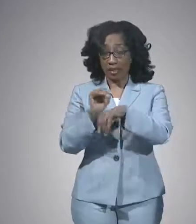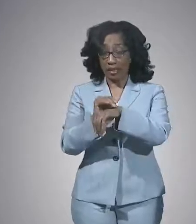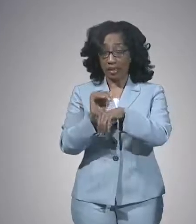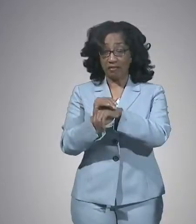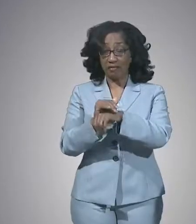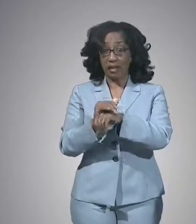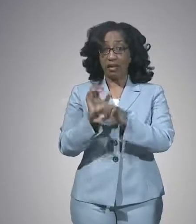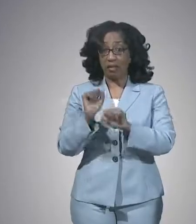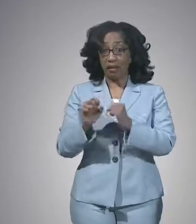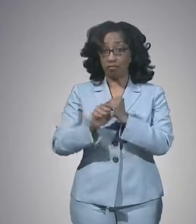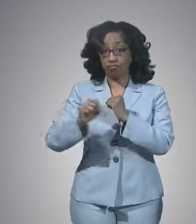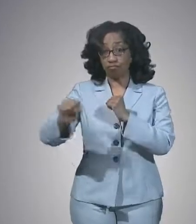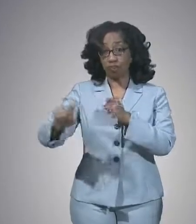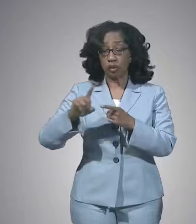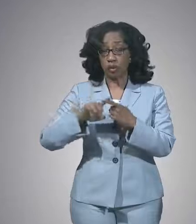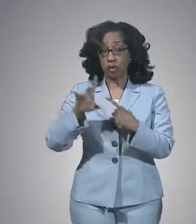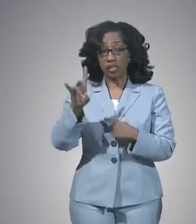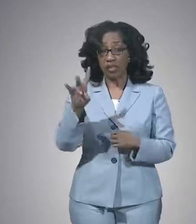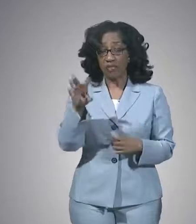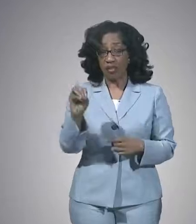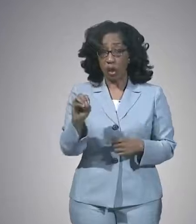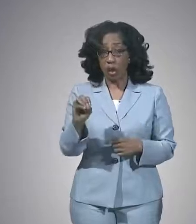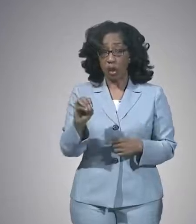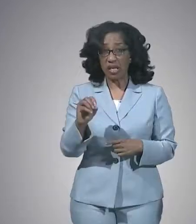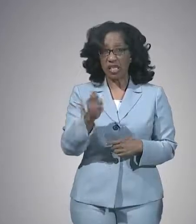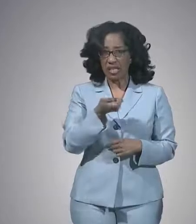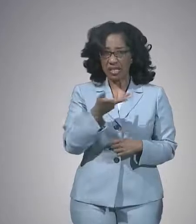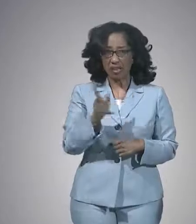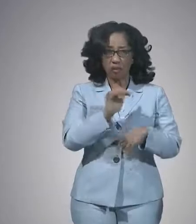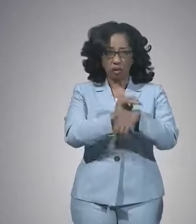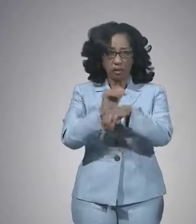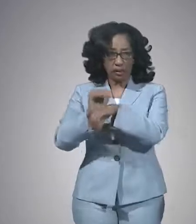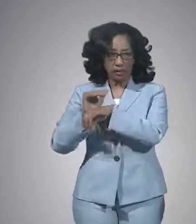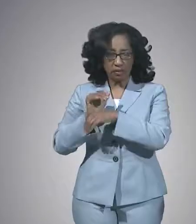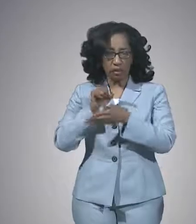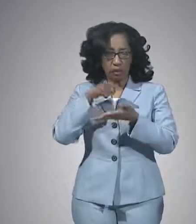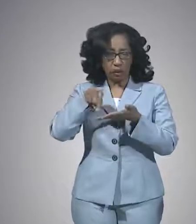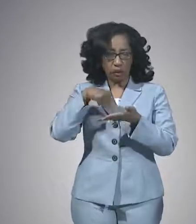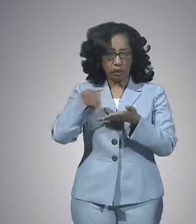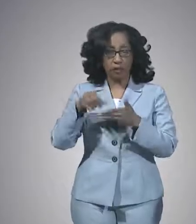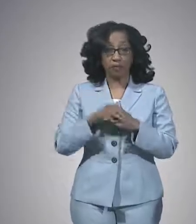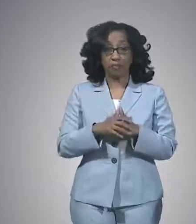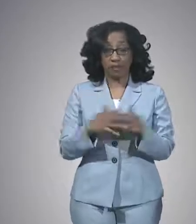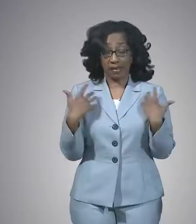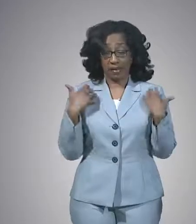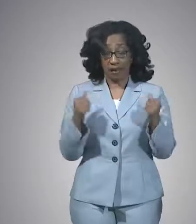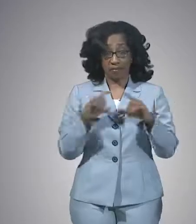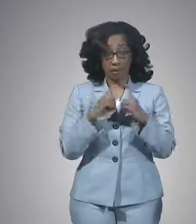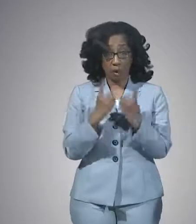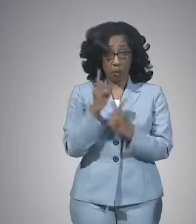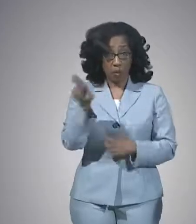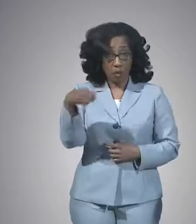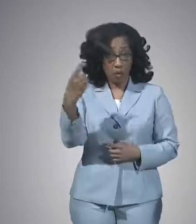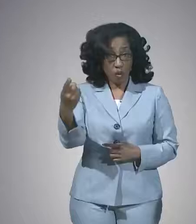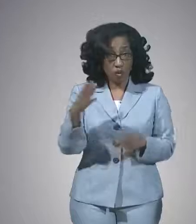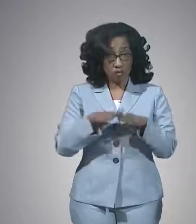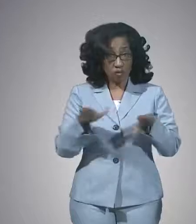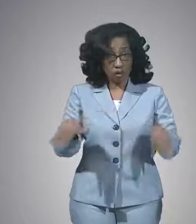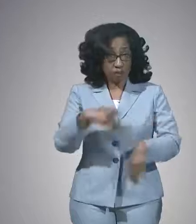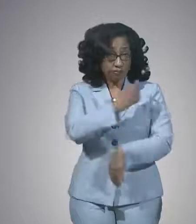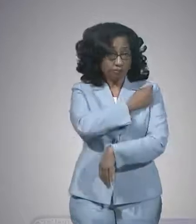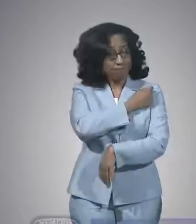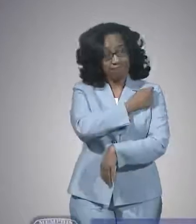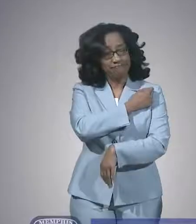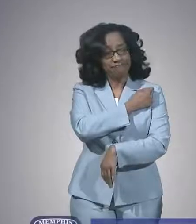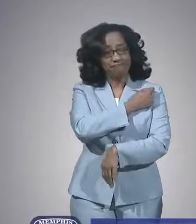until 7:30, several evenings per week. The health department is not the only provider of pediatric vaccines.